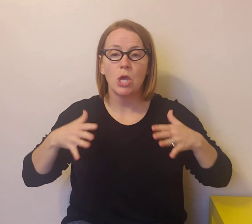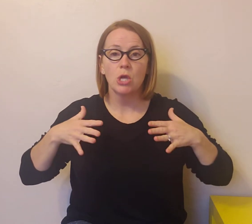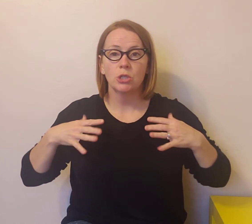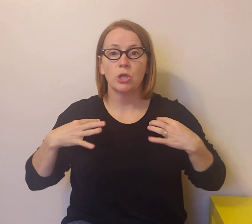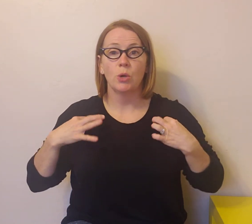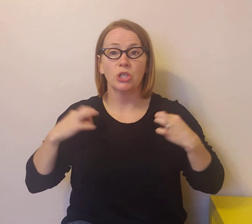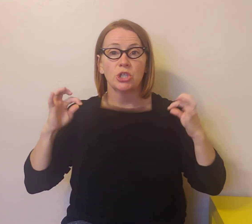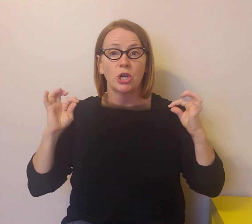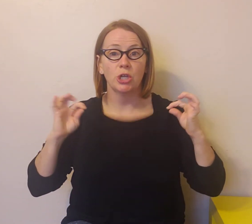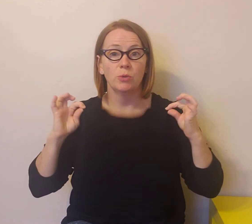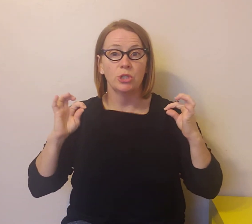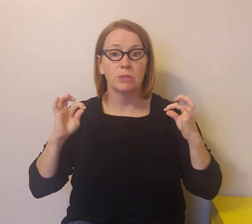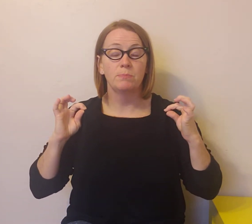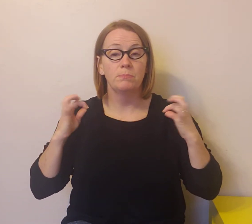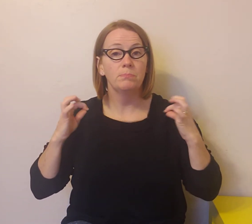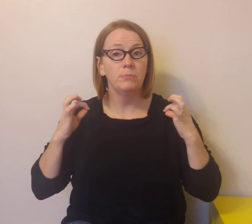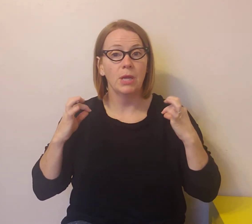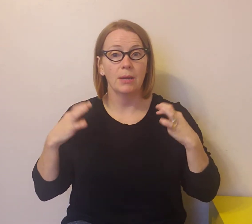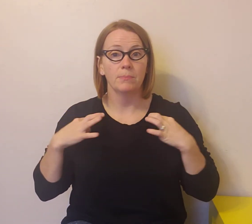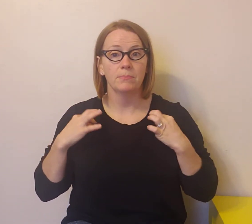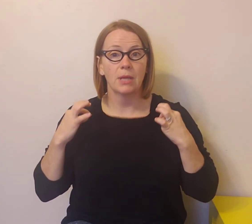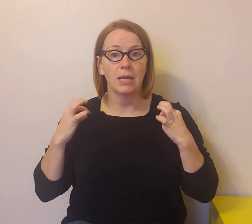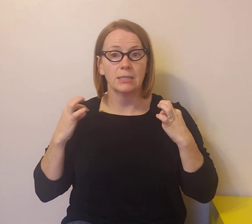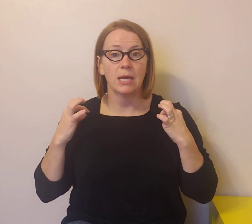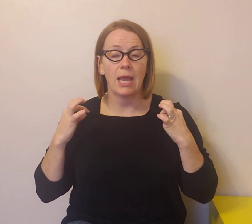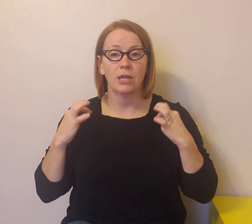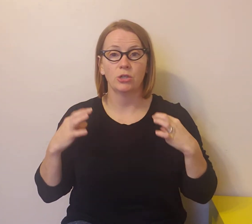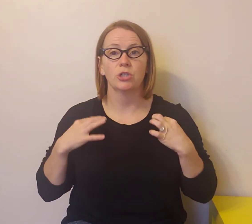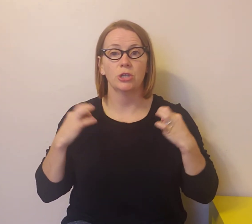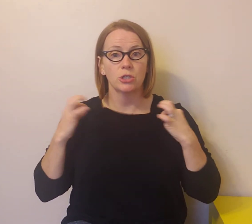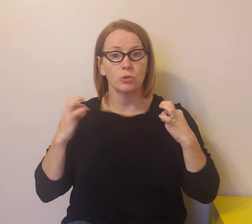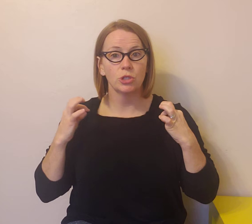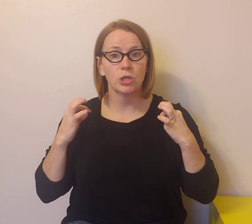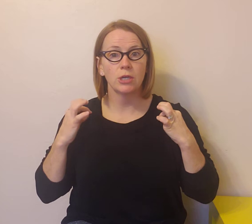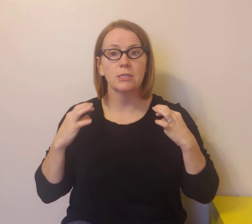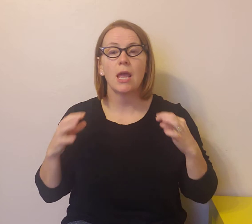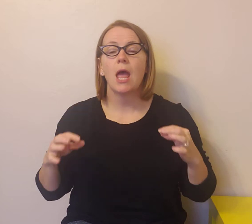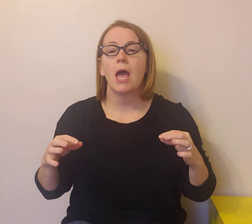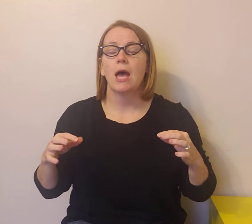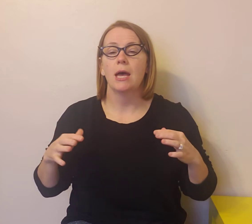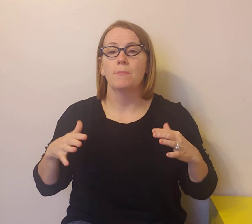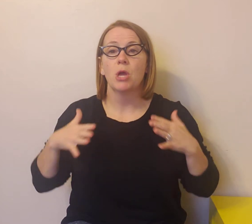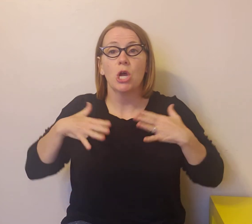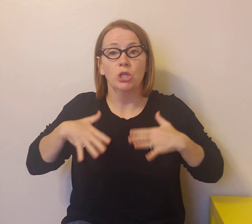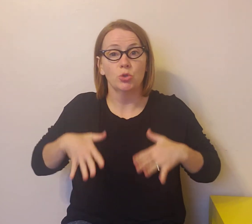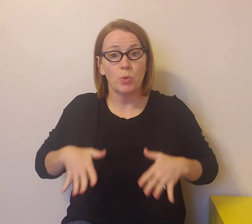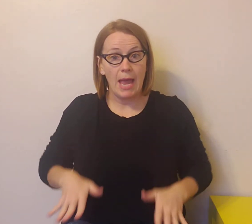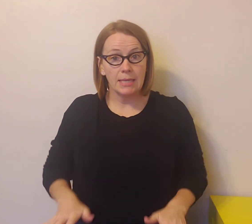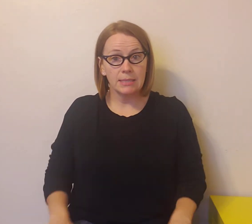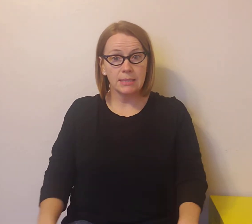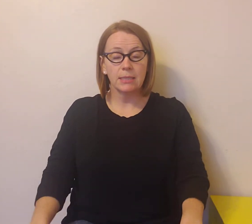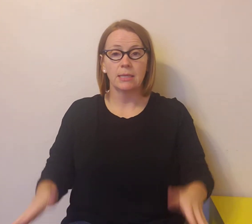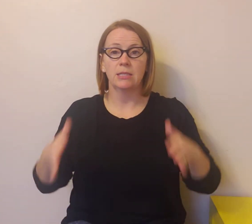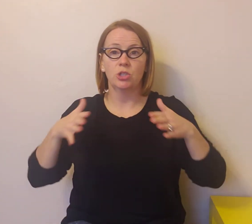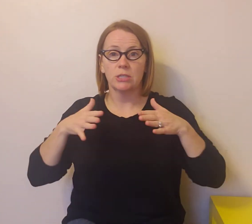so a shirt you would just yeah kind of tug at your shirt so shirt a dress is just